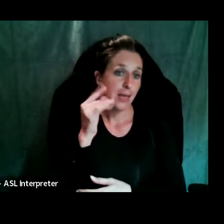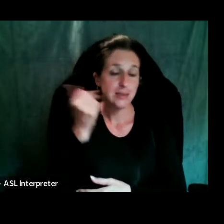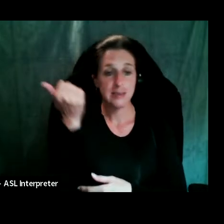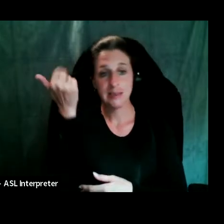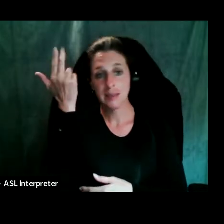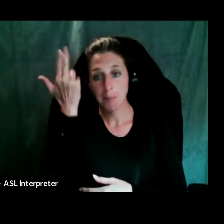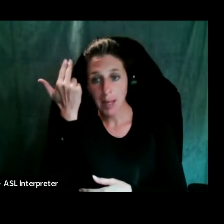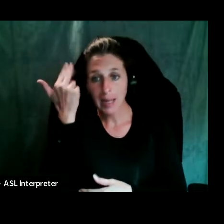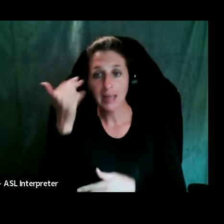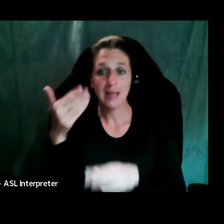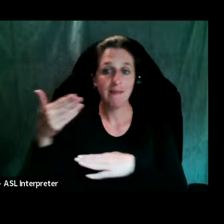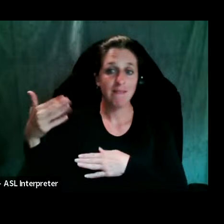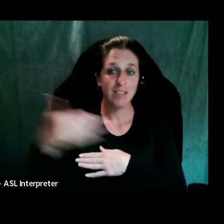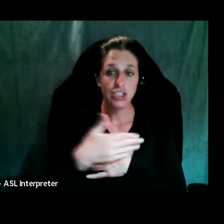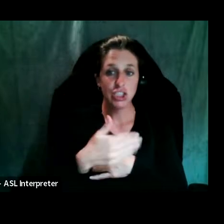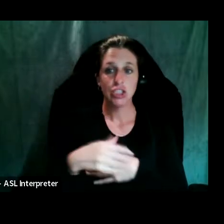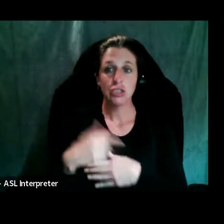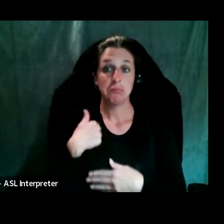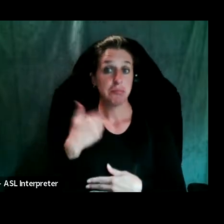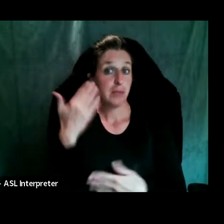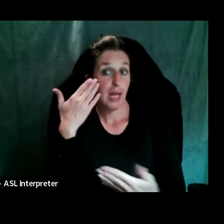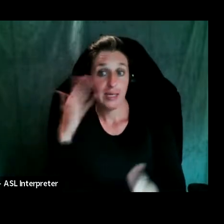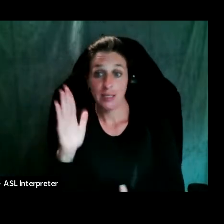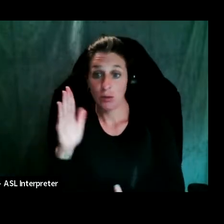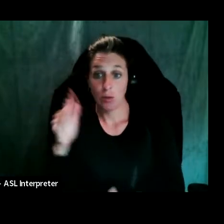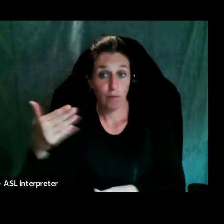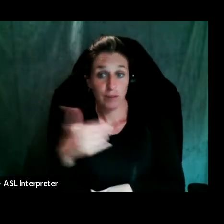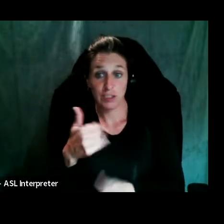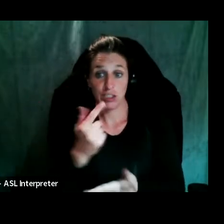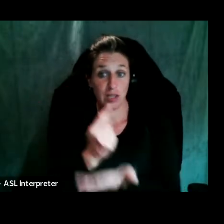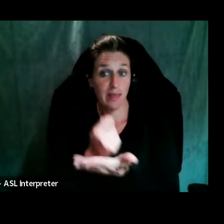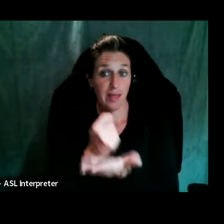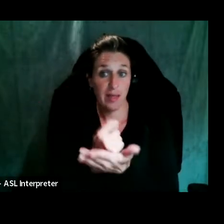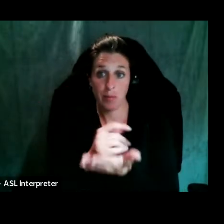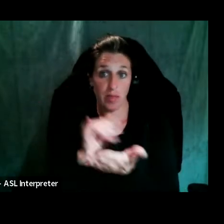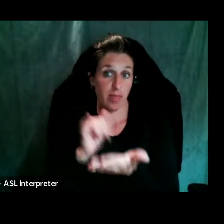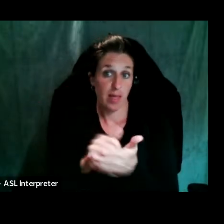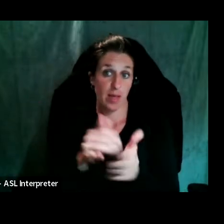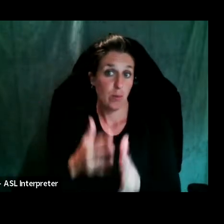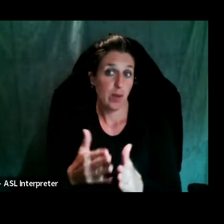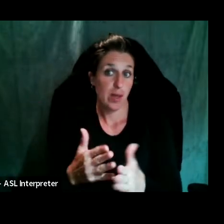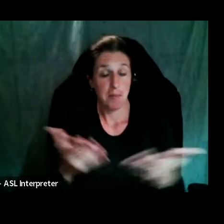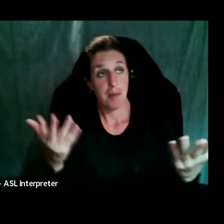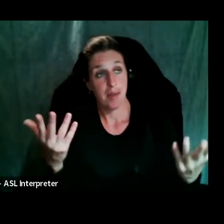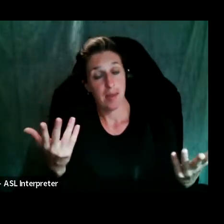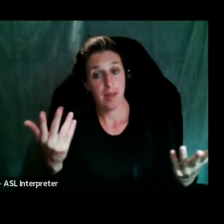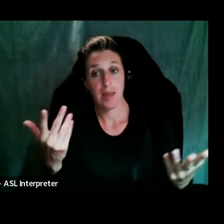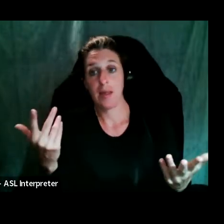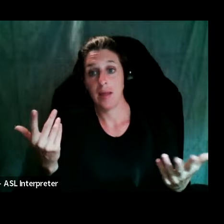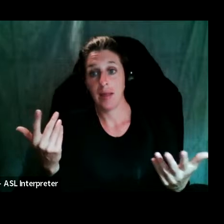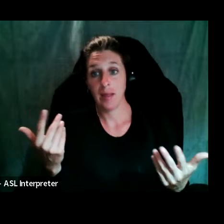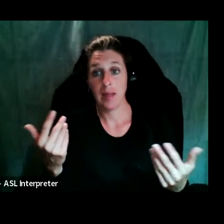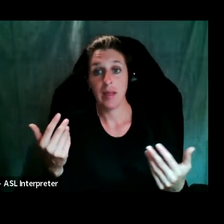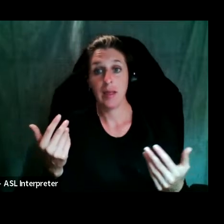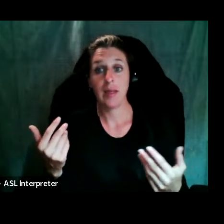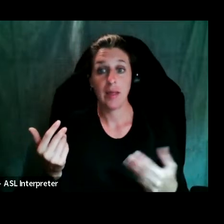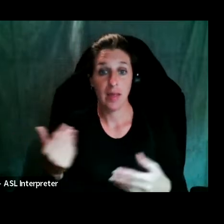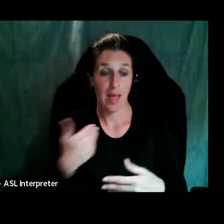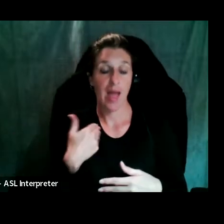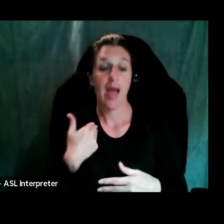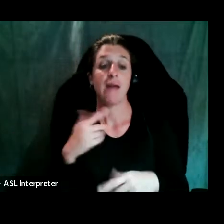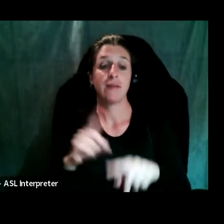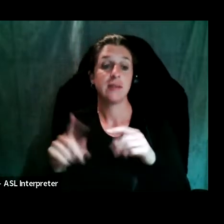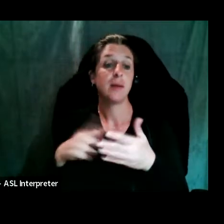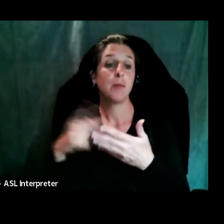fish. So I didn't know fish were therapeutic in that sense, but hey. Well, maybe so there are some programs out there